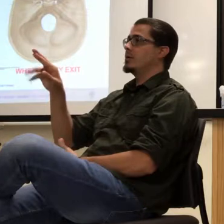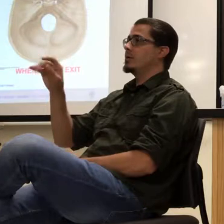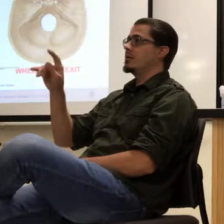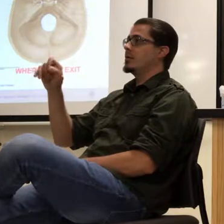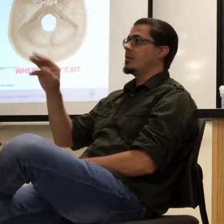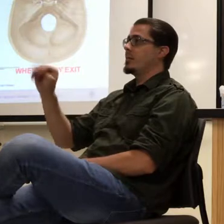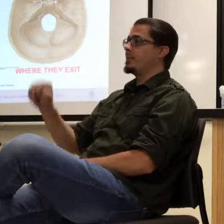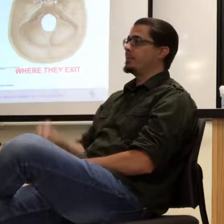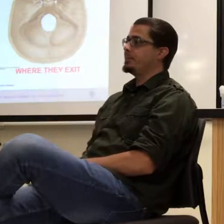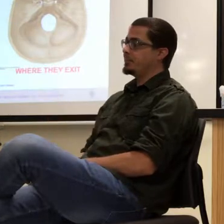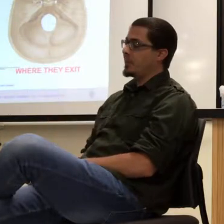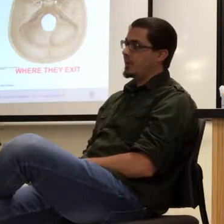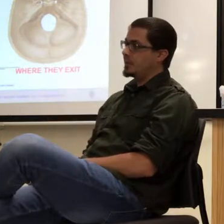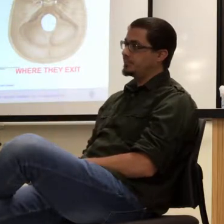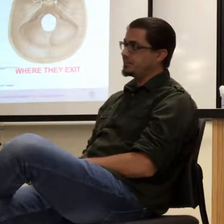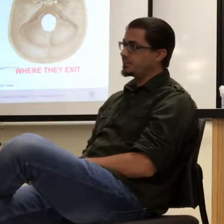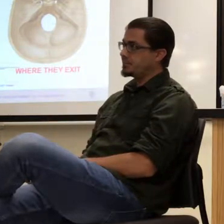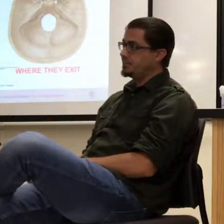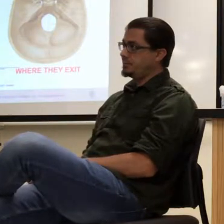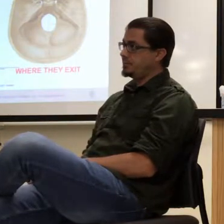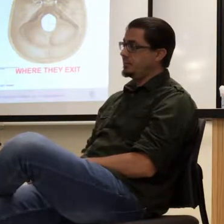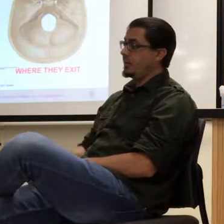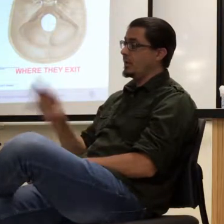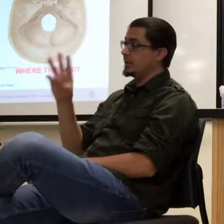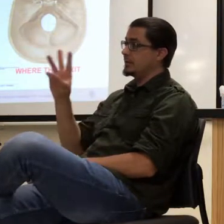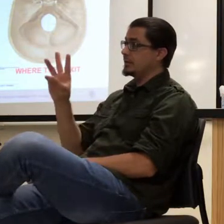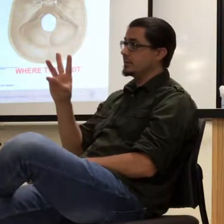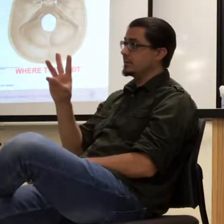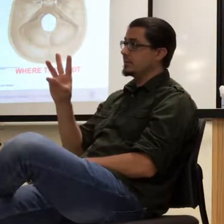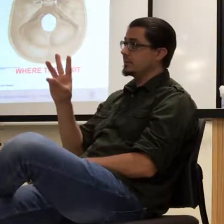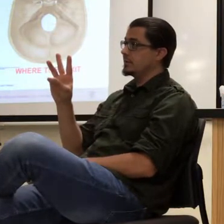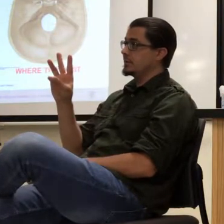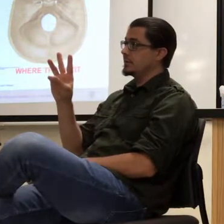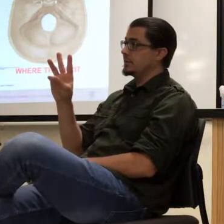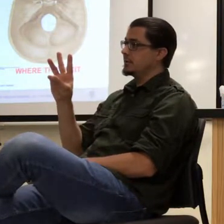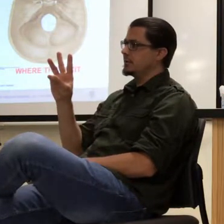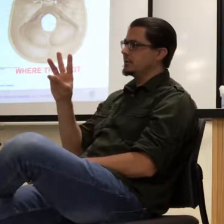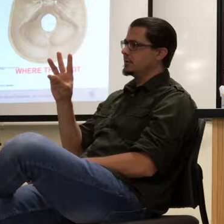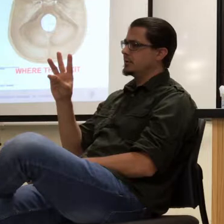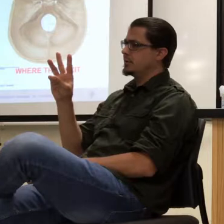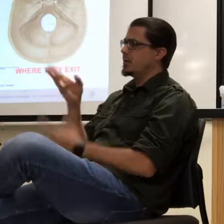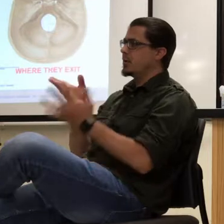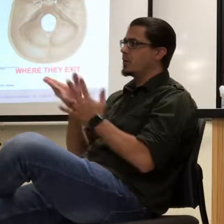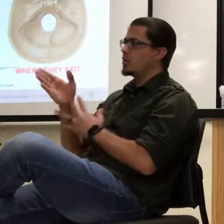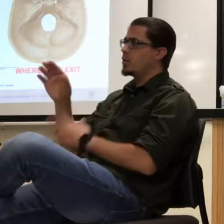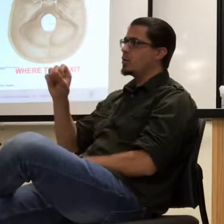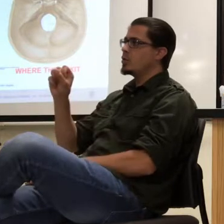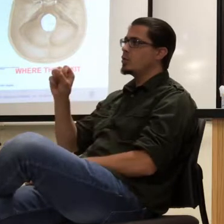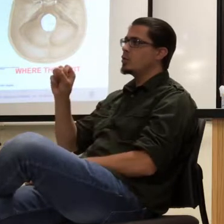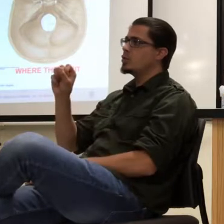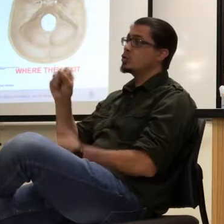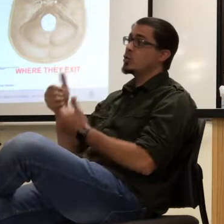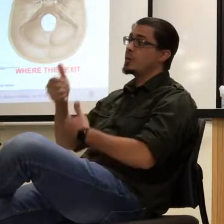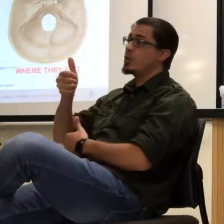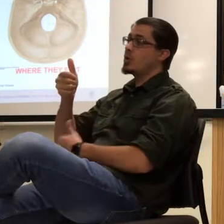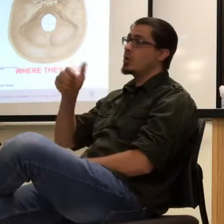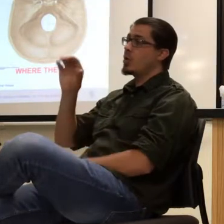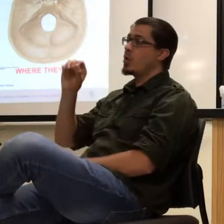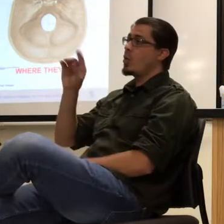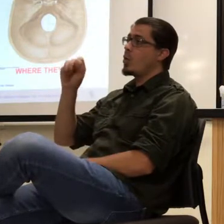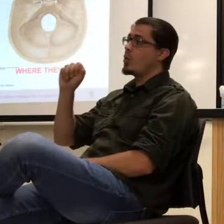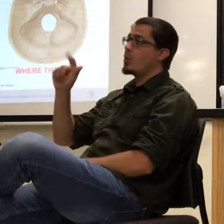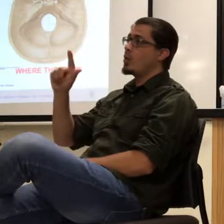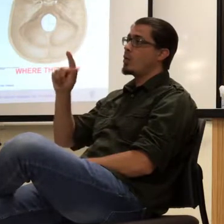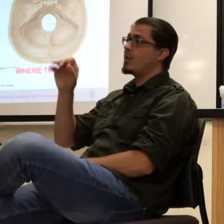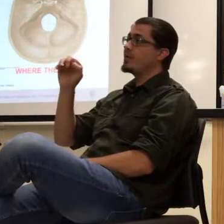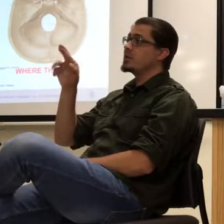mandibular, exits through foramen ovale. 6 is abducens, it also exits through superior orbital fissure. 7